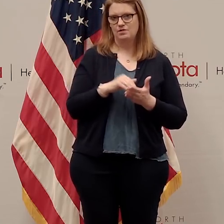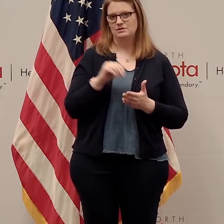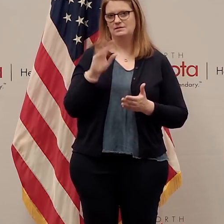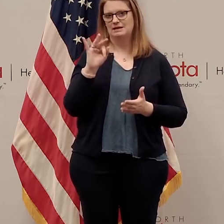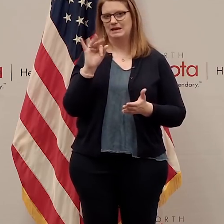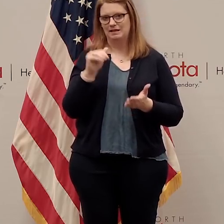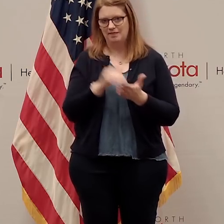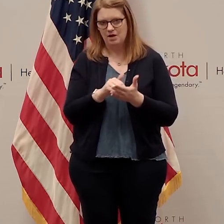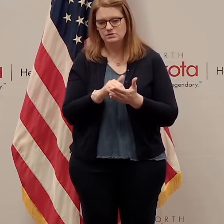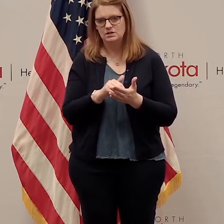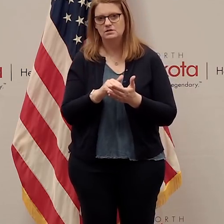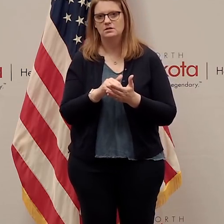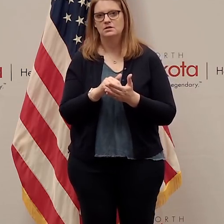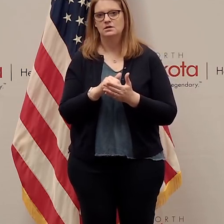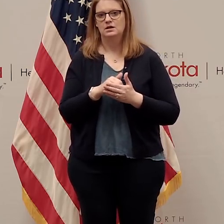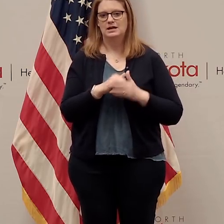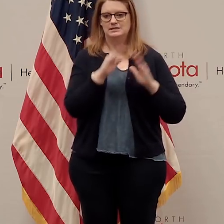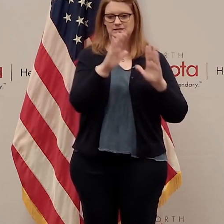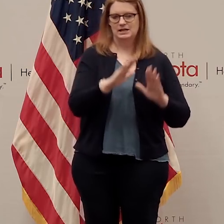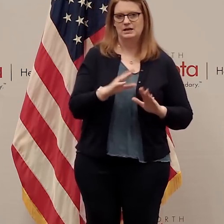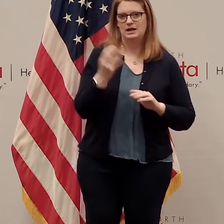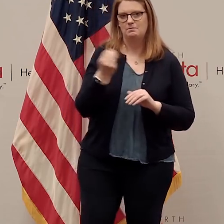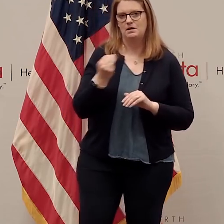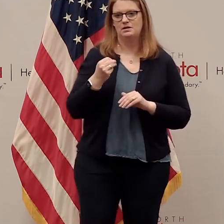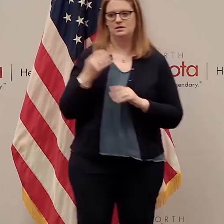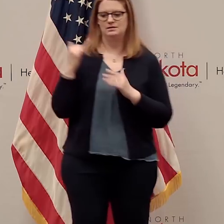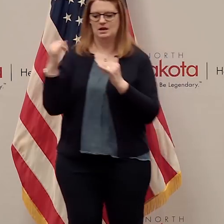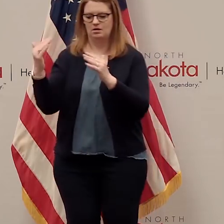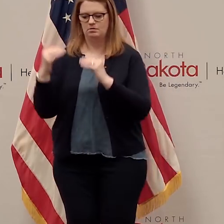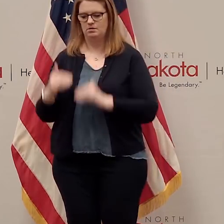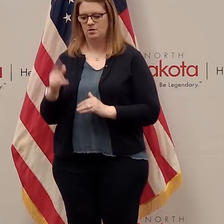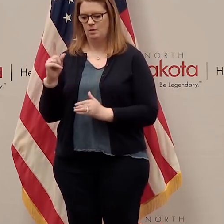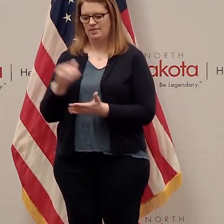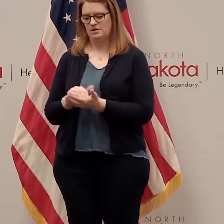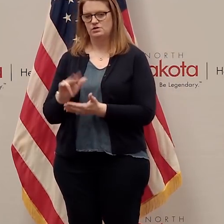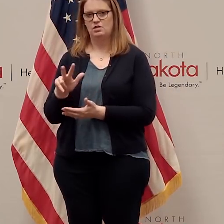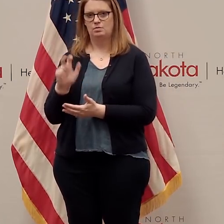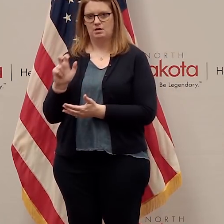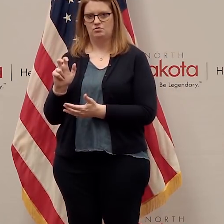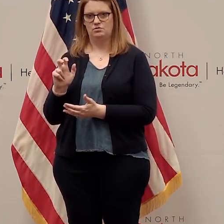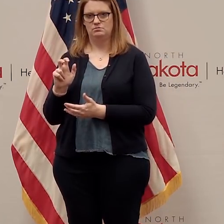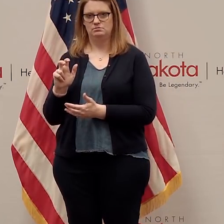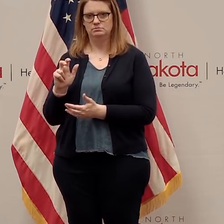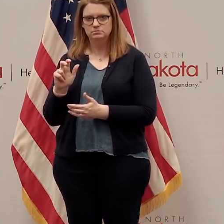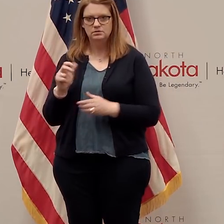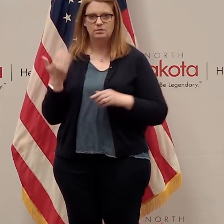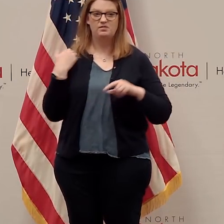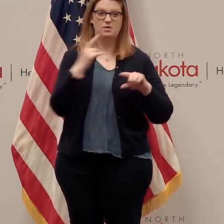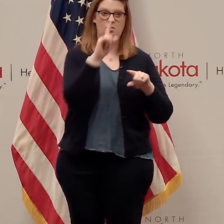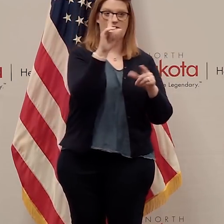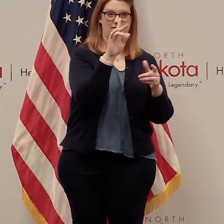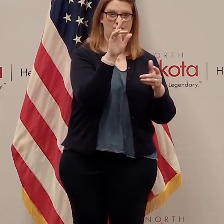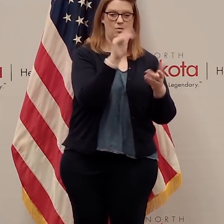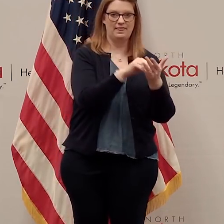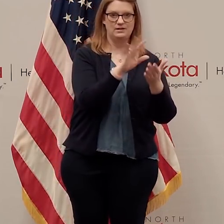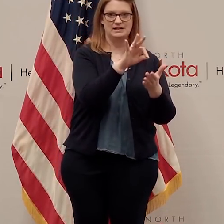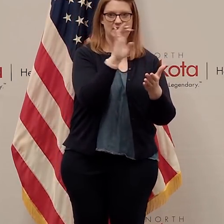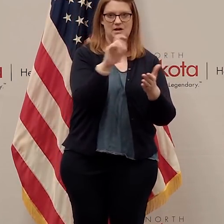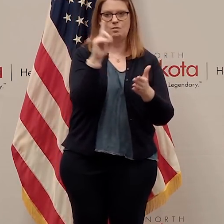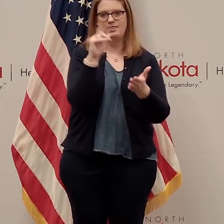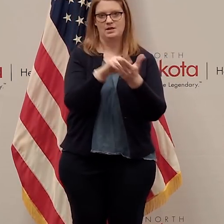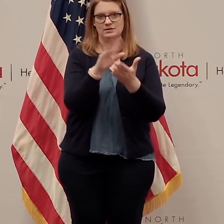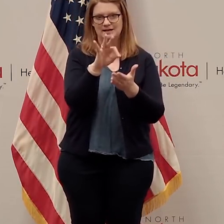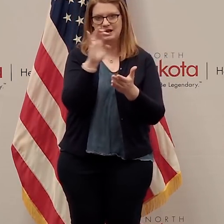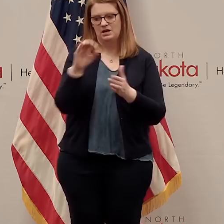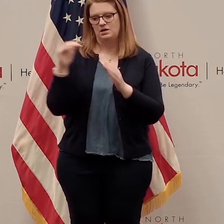on Sunday, Monday. Today we're down at 1,300. We we're doing less of the large-scale